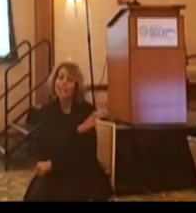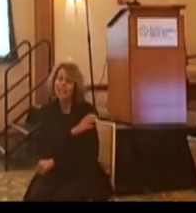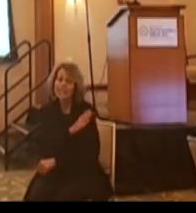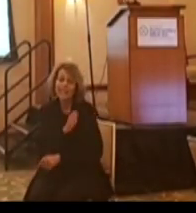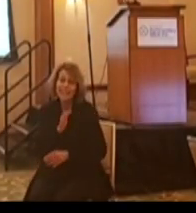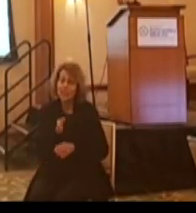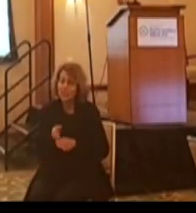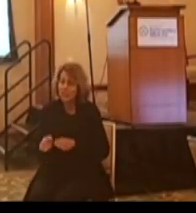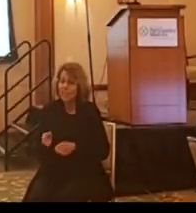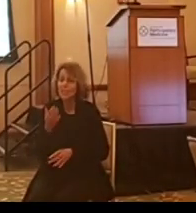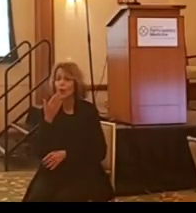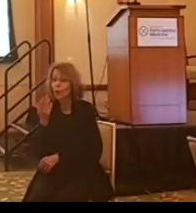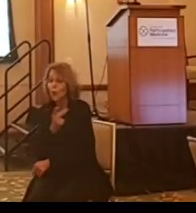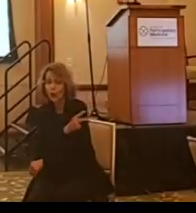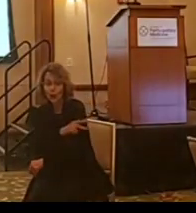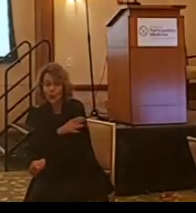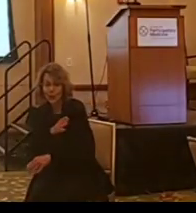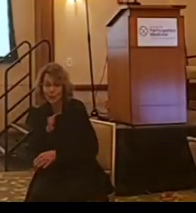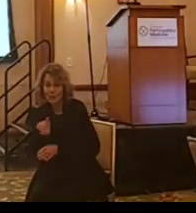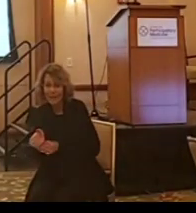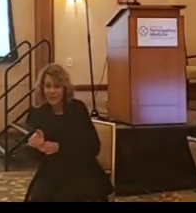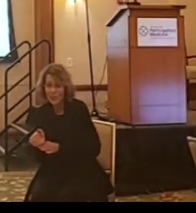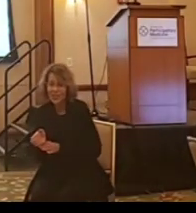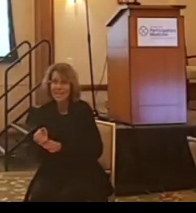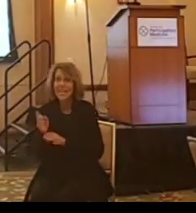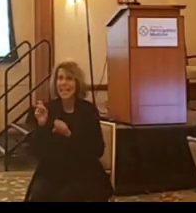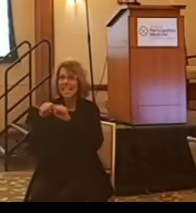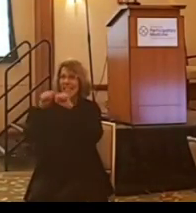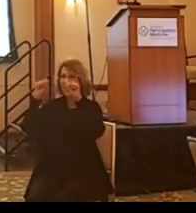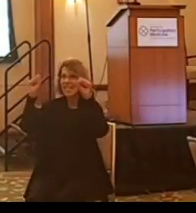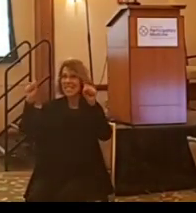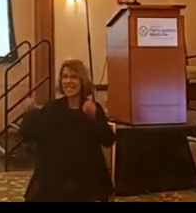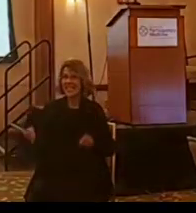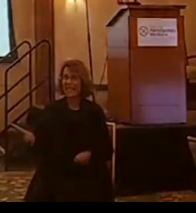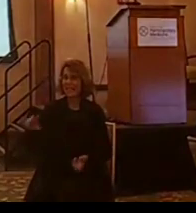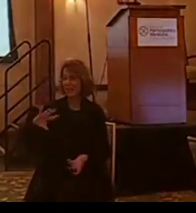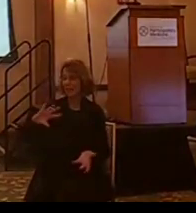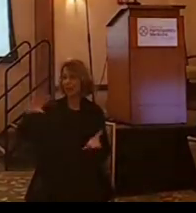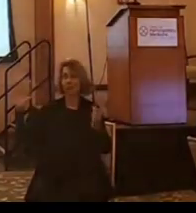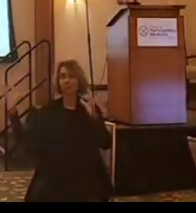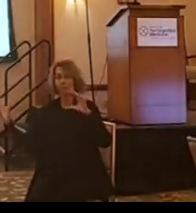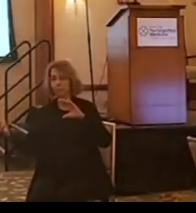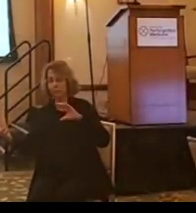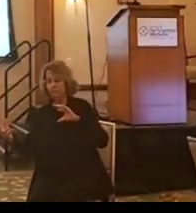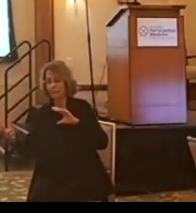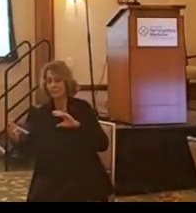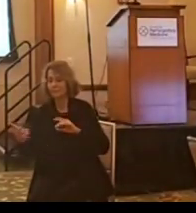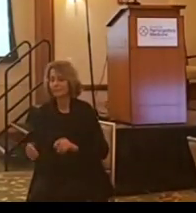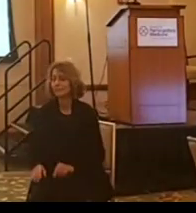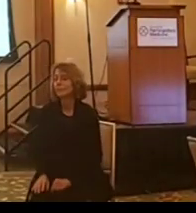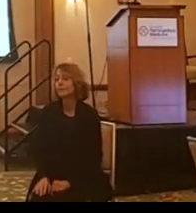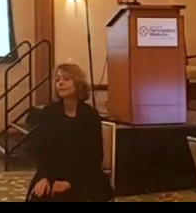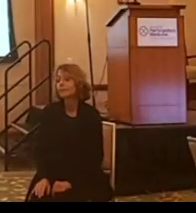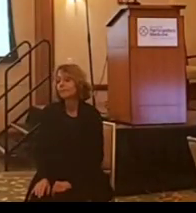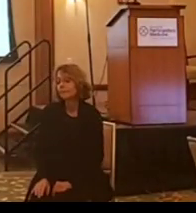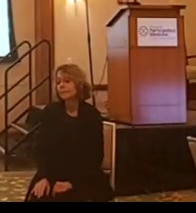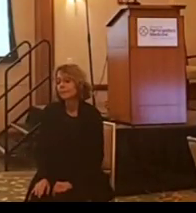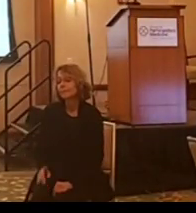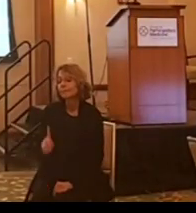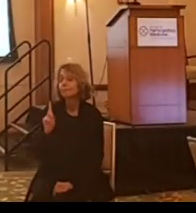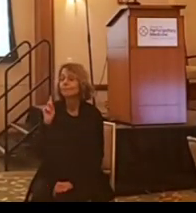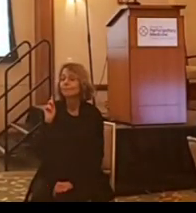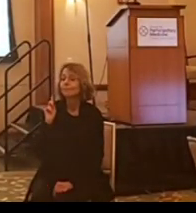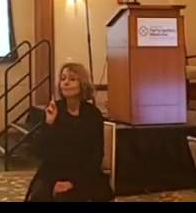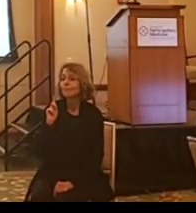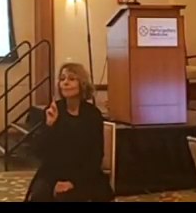and good patients caught in a system that's not very supportive of them. But I think that these do show, again, that there